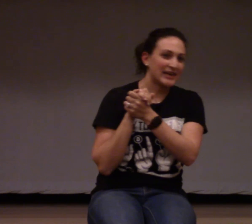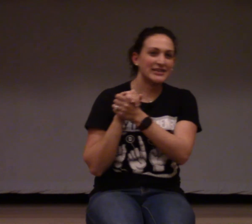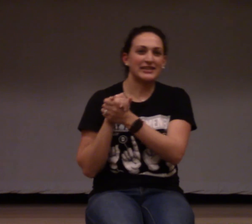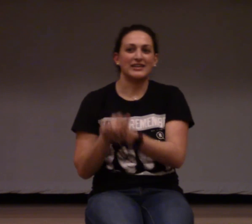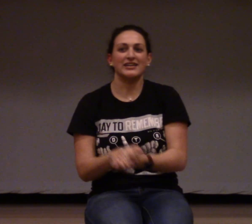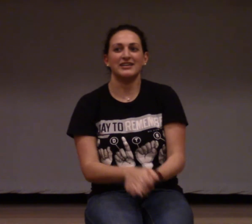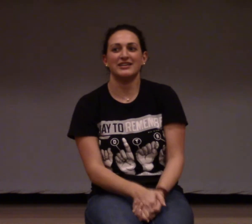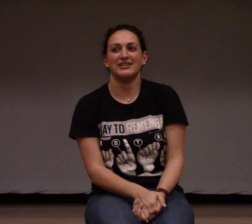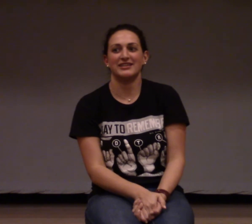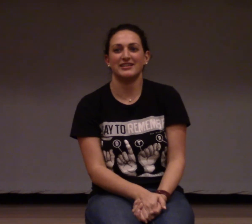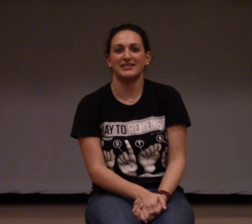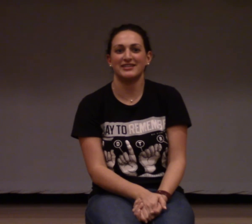Candy.